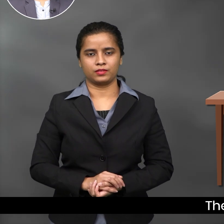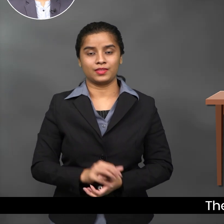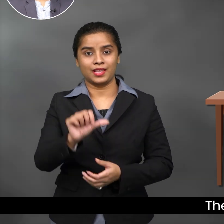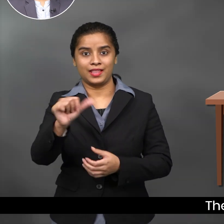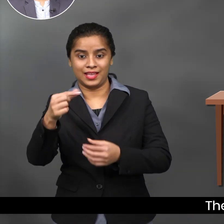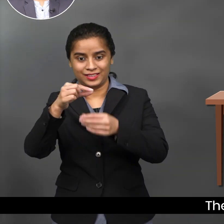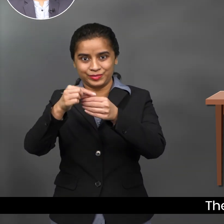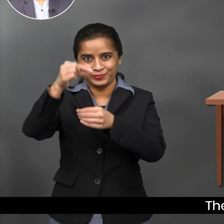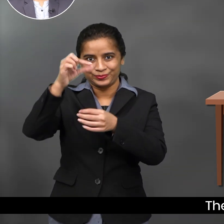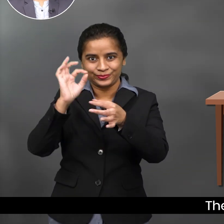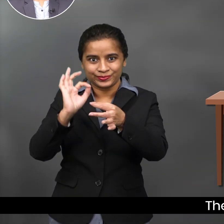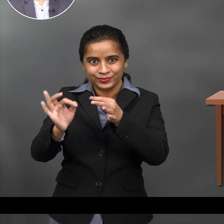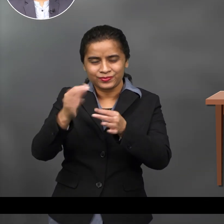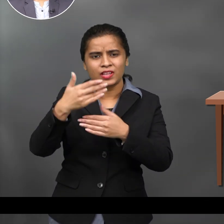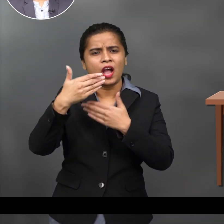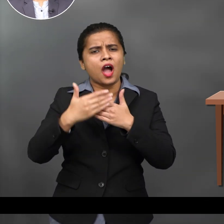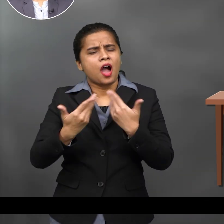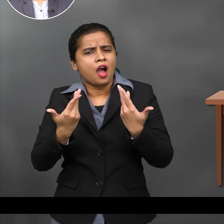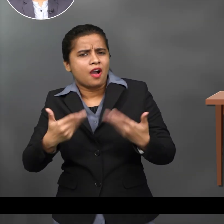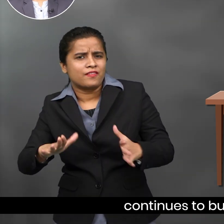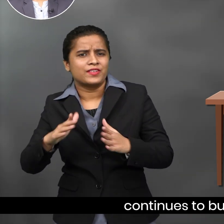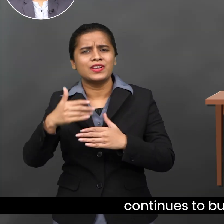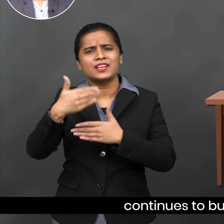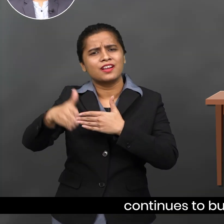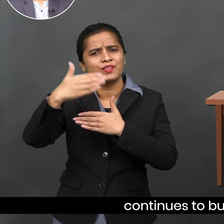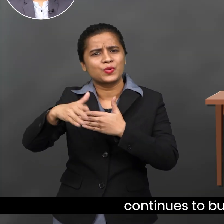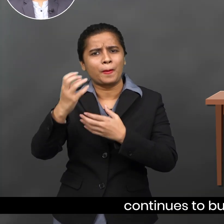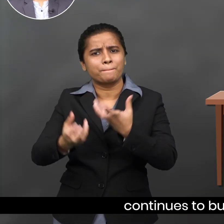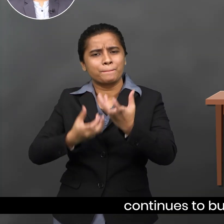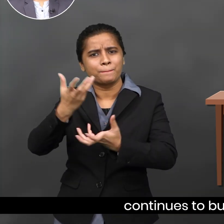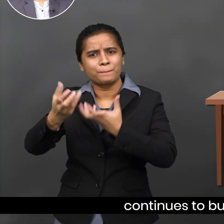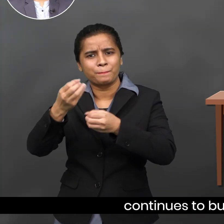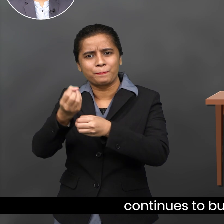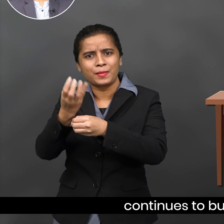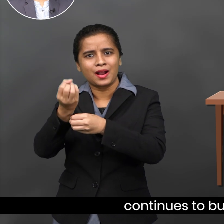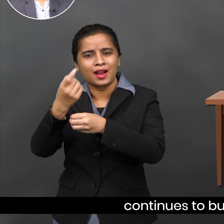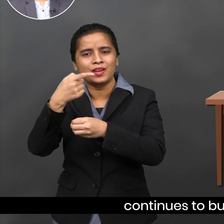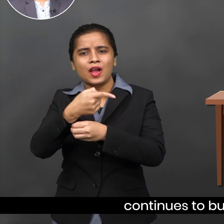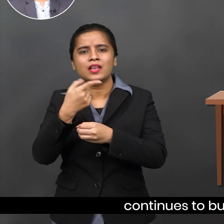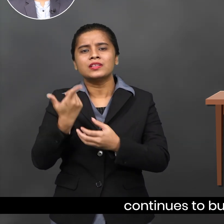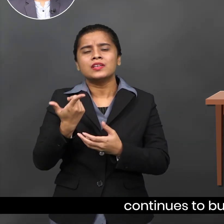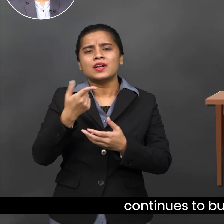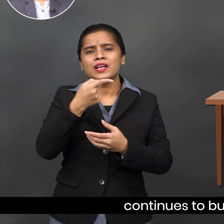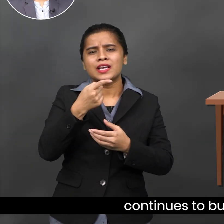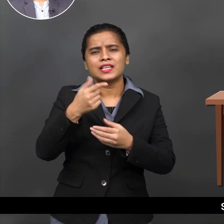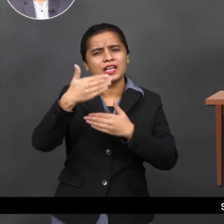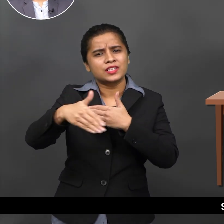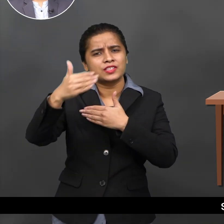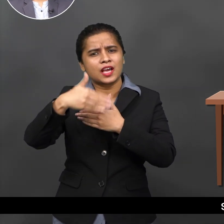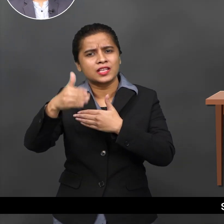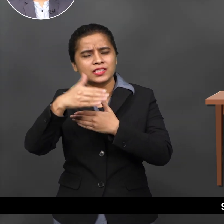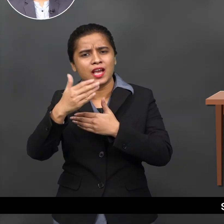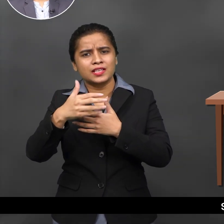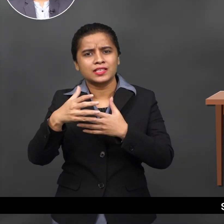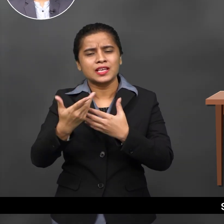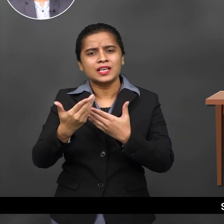The other candle, however, continues to burn because it has constant supply